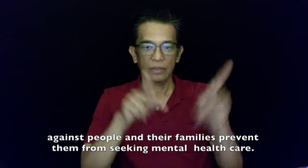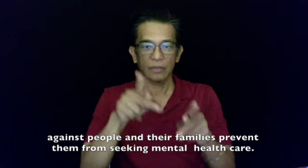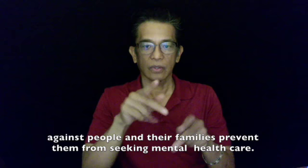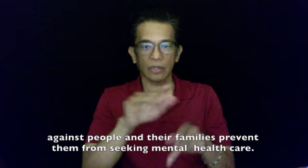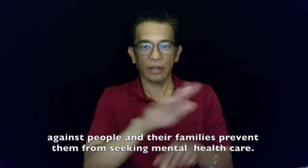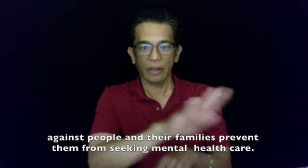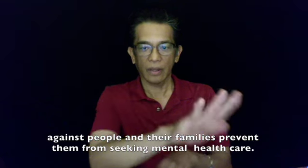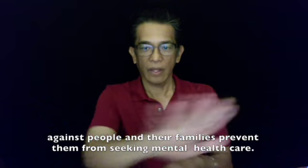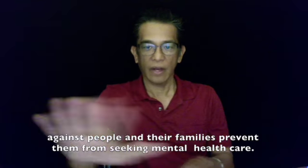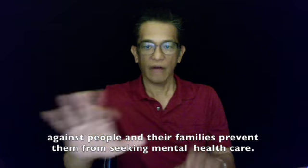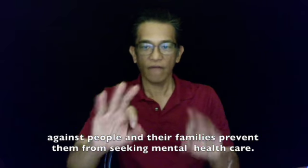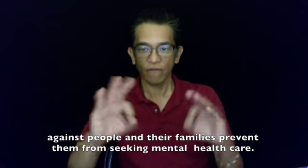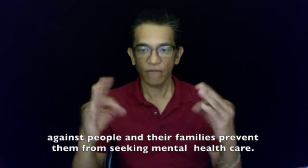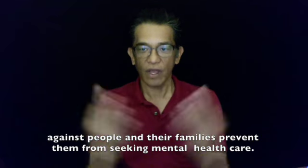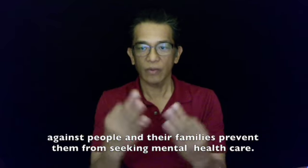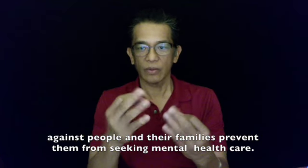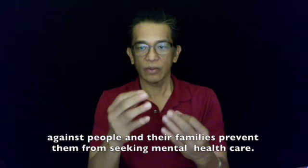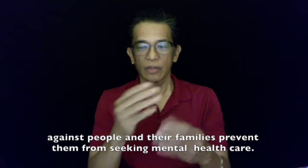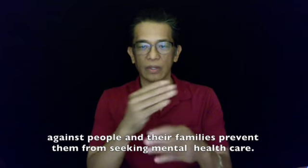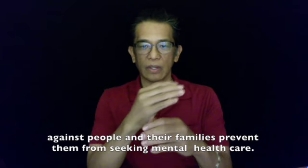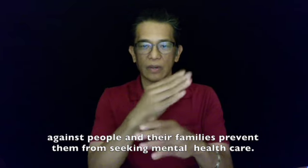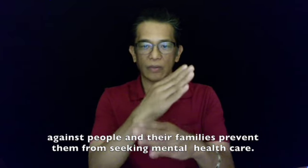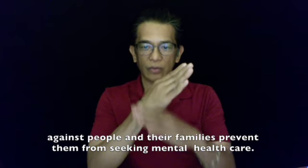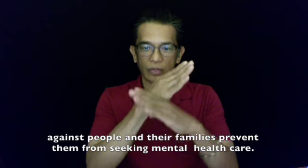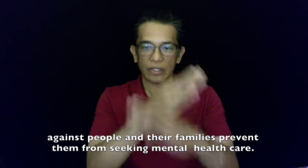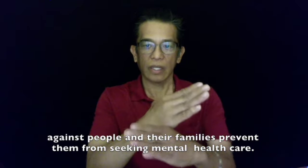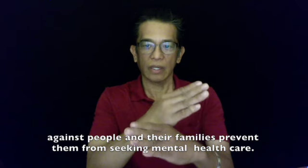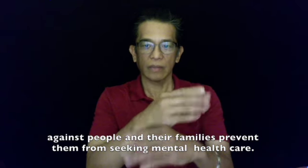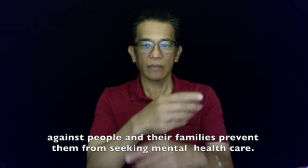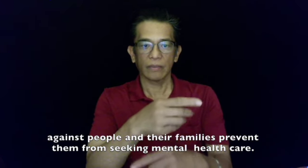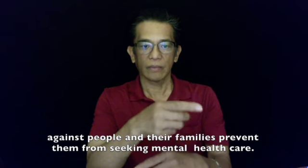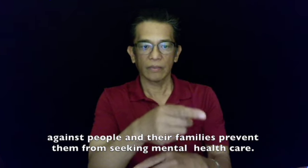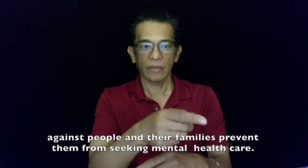and their families prevent them from seeking mental health care.